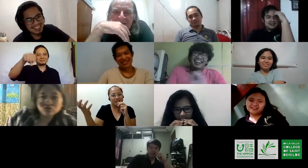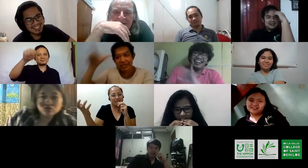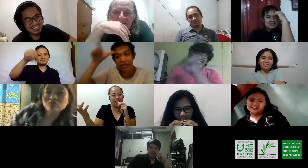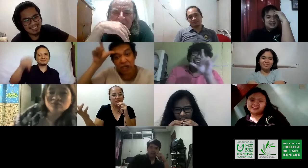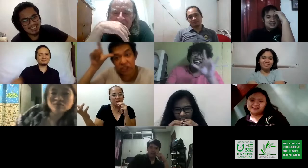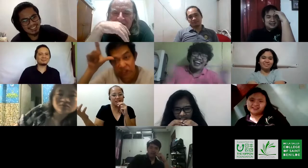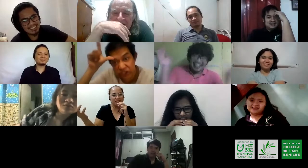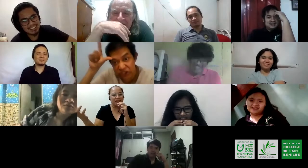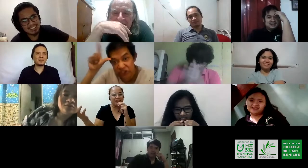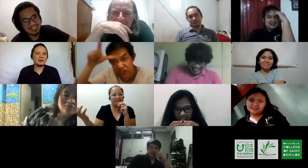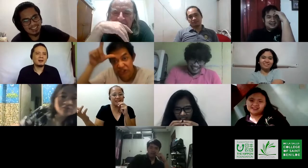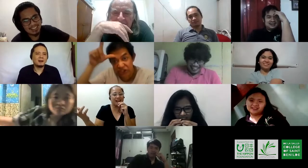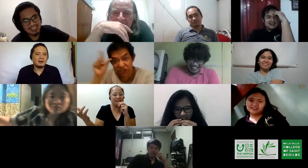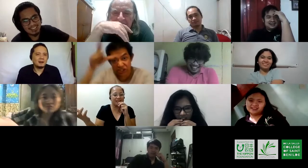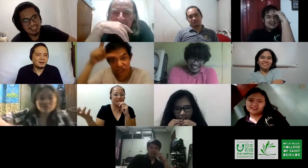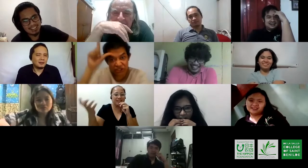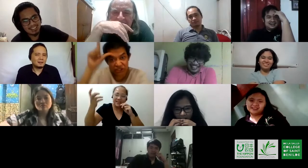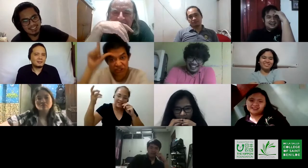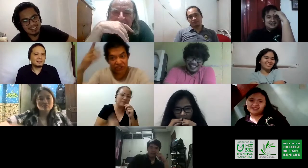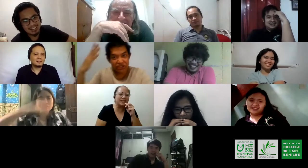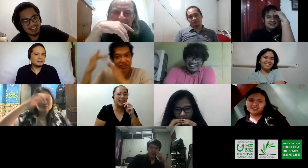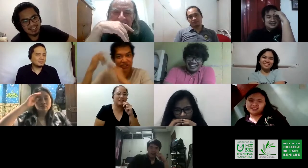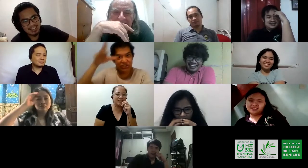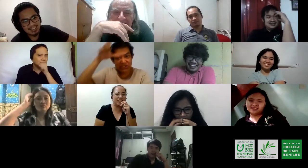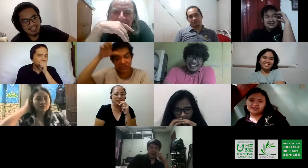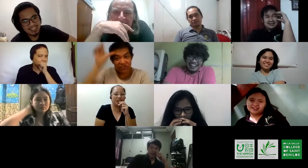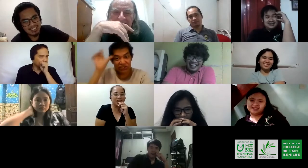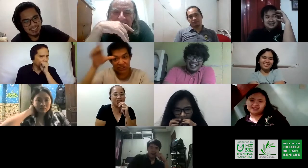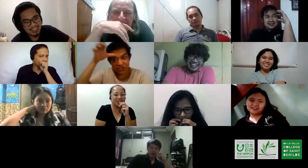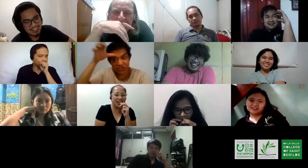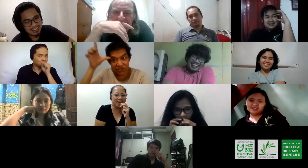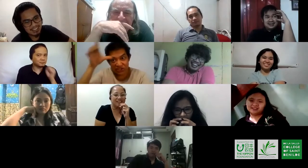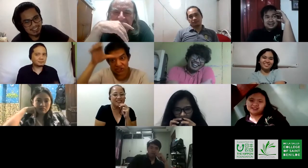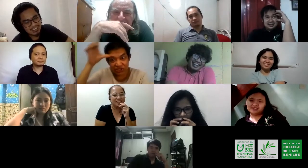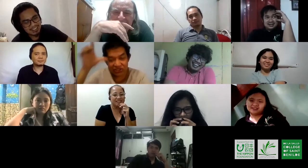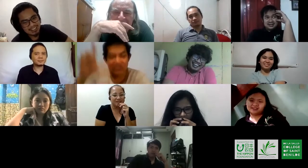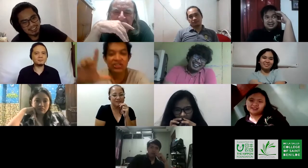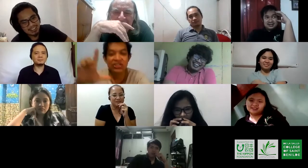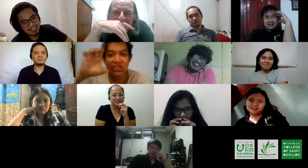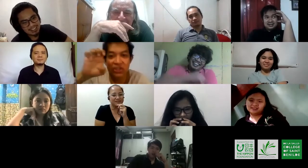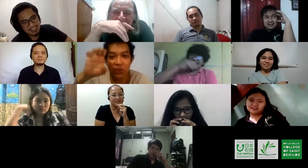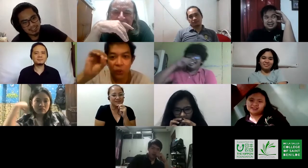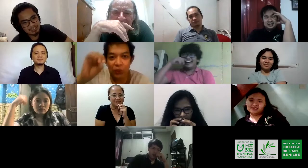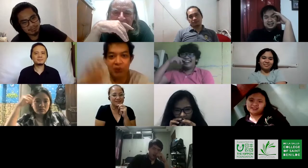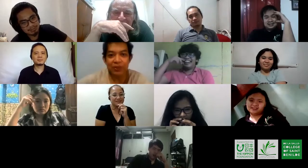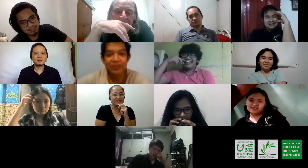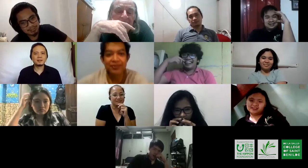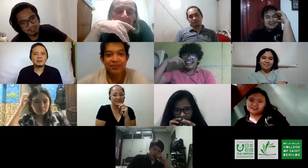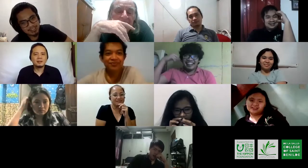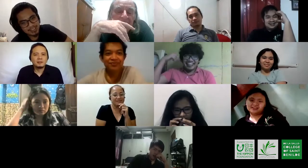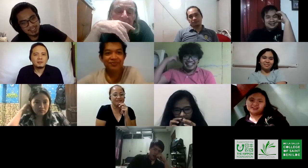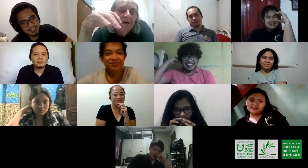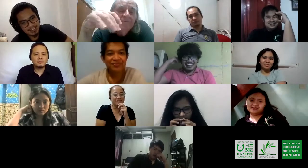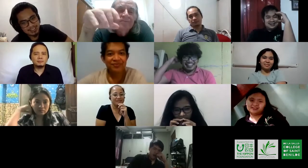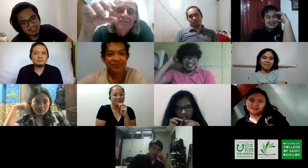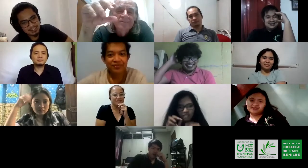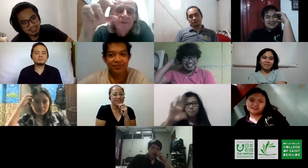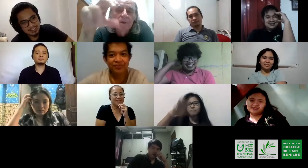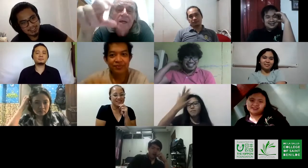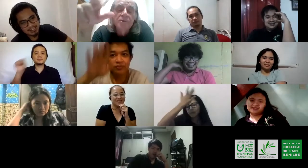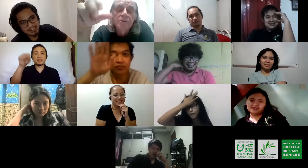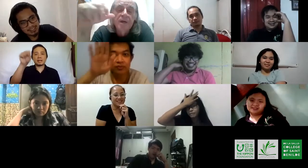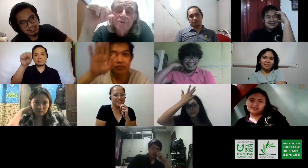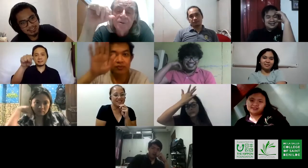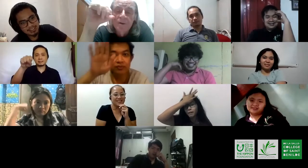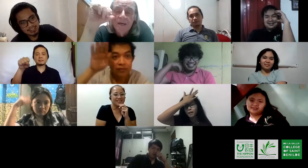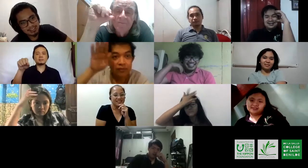have deaf president in Gala, Yeah. we must have a deaf director now. Yeah. But you have to have